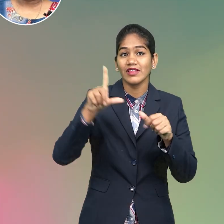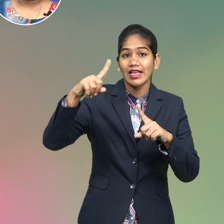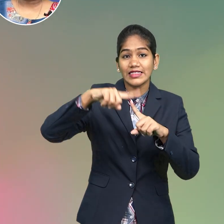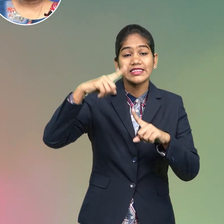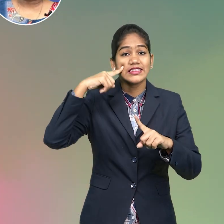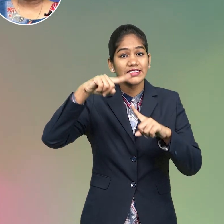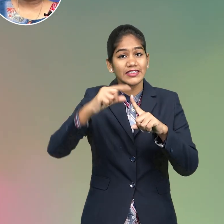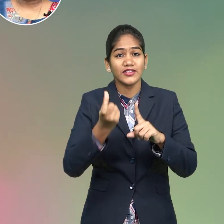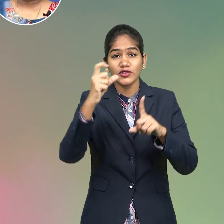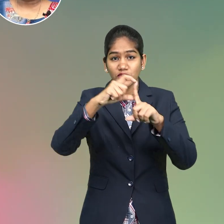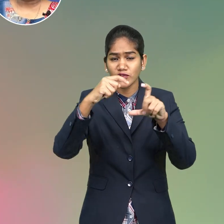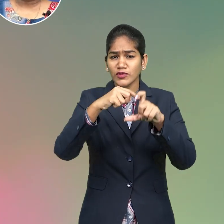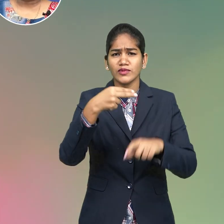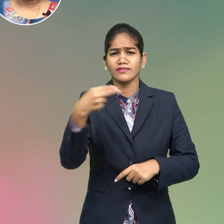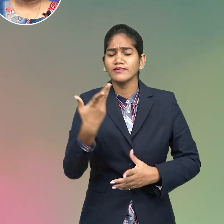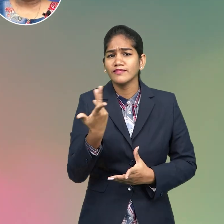Altitude.